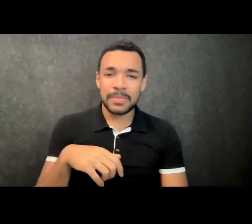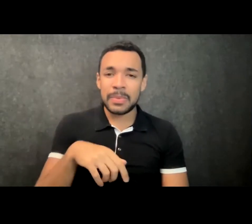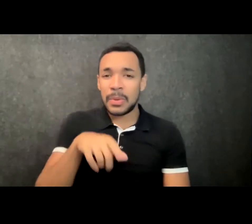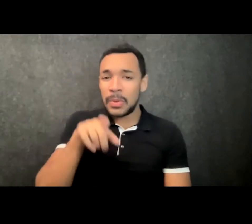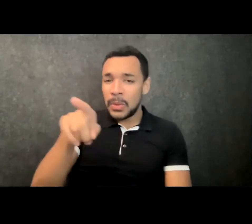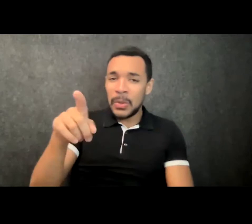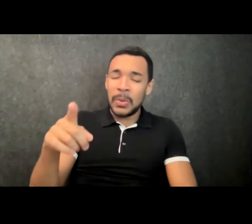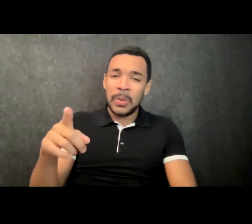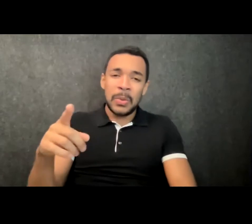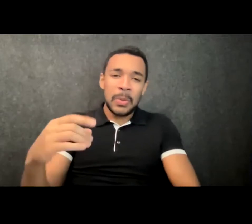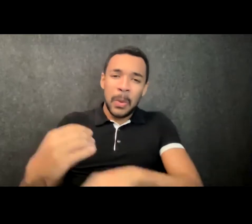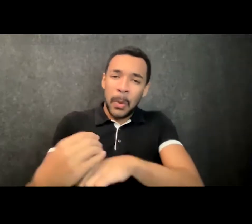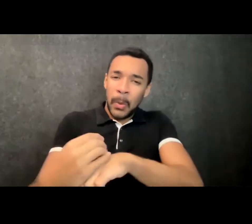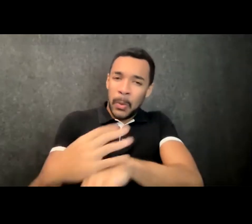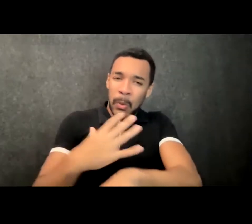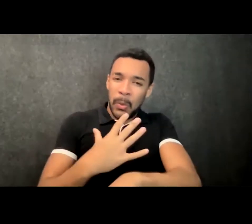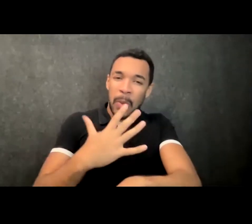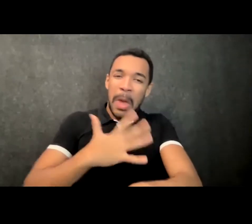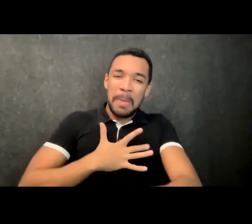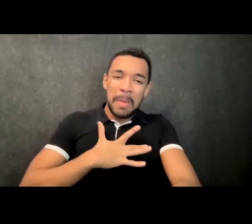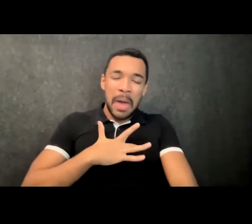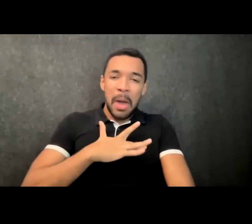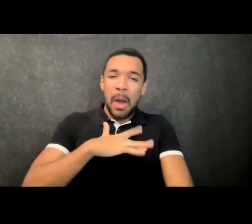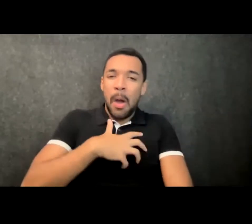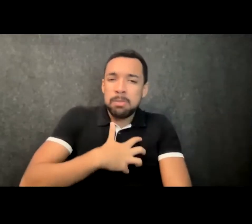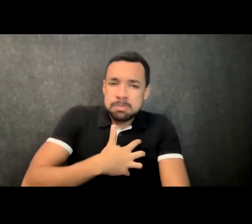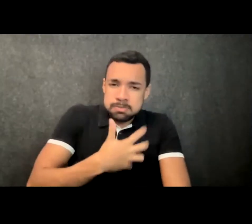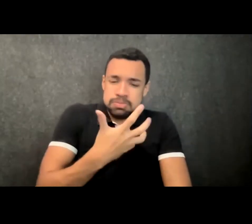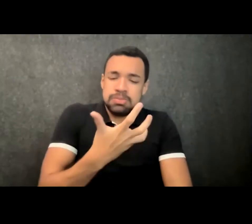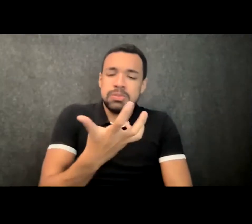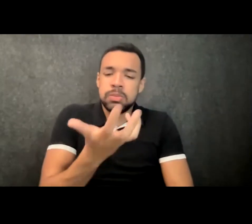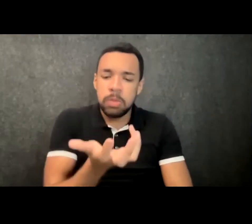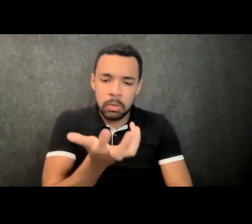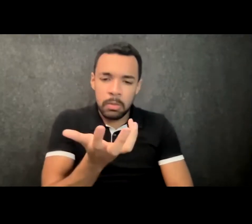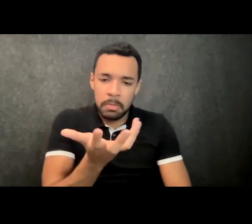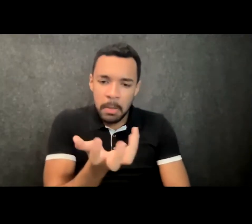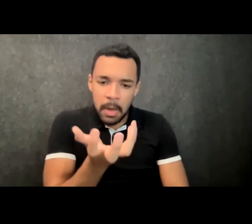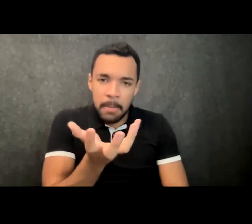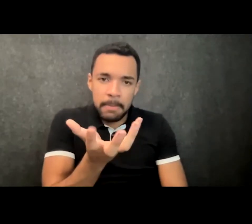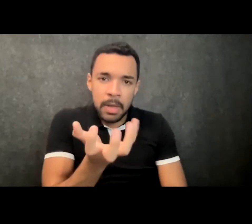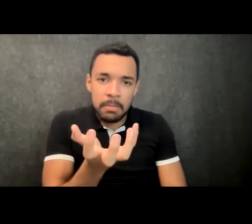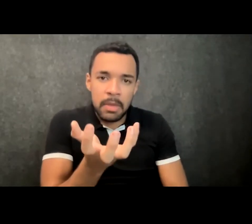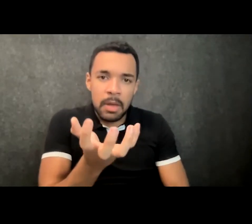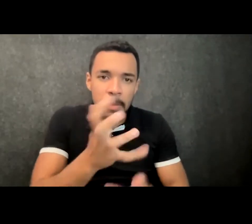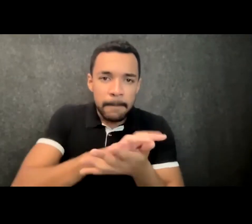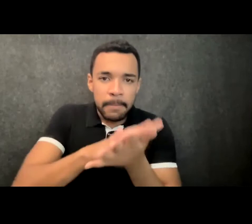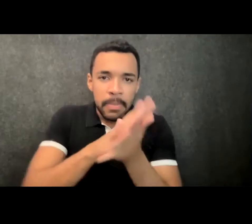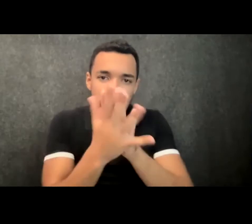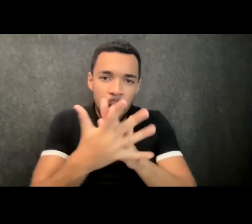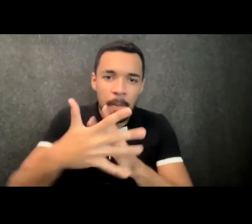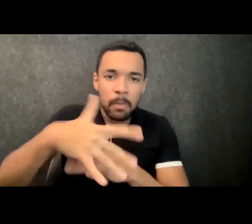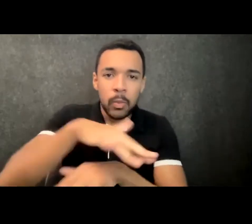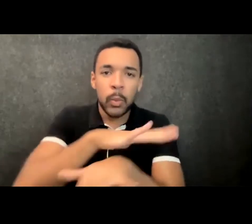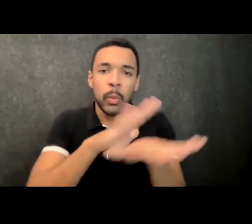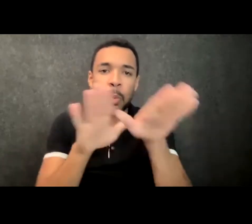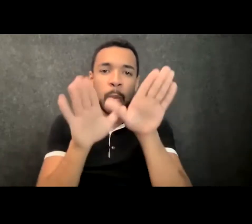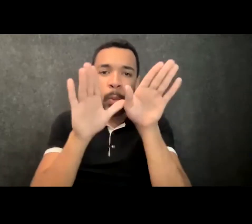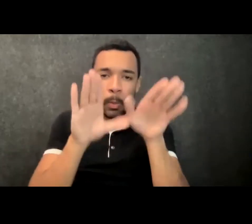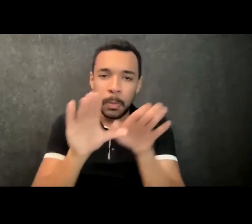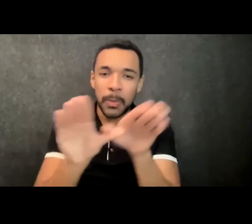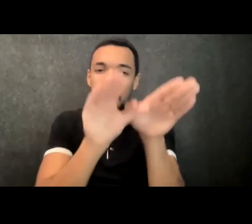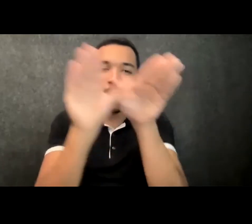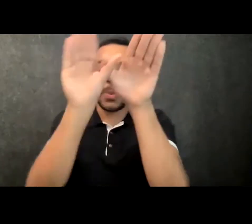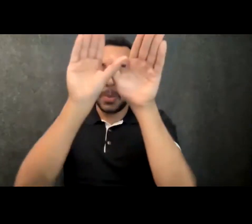heart into something, some wonder, the shape of birds. Churn my heart into soft armor.